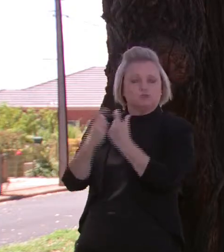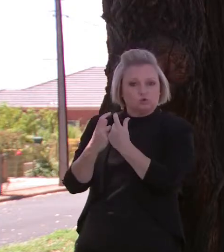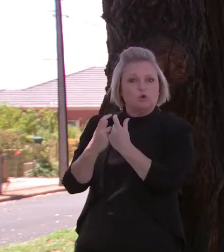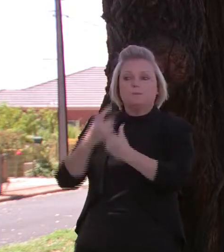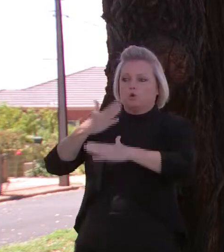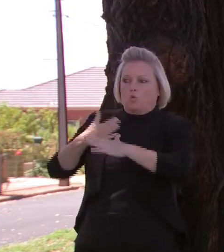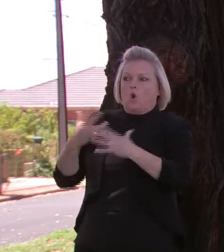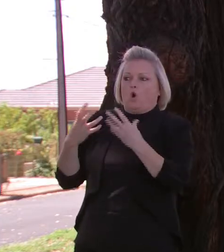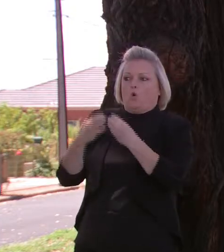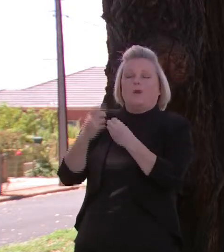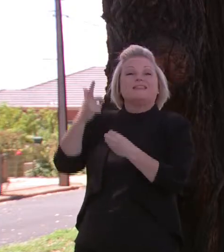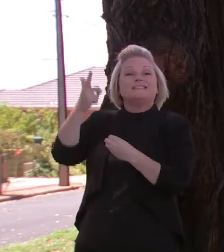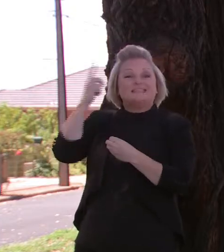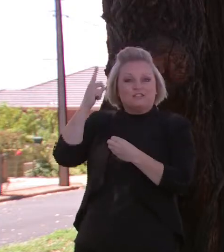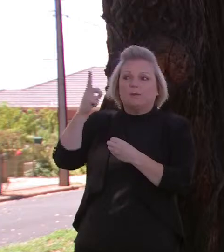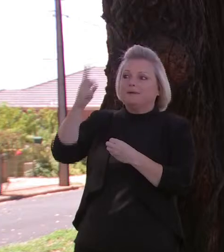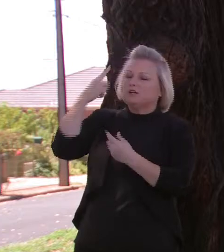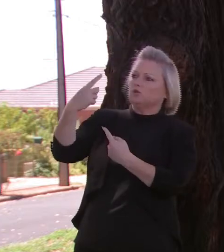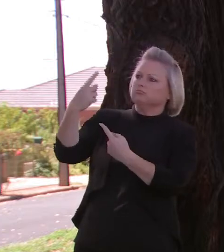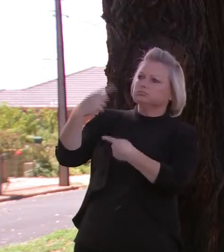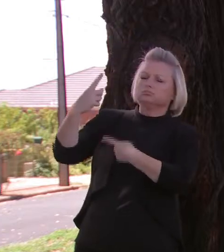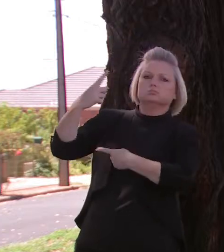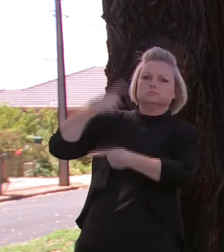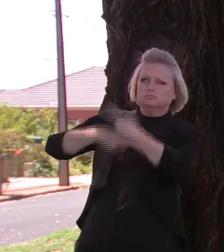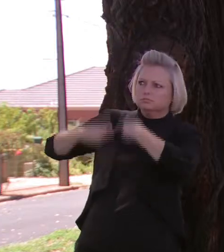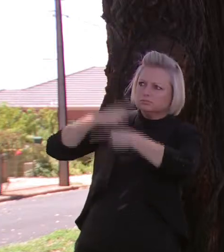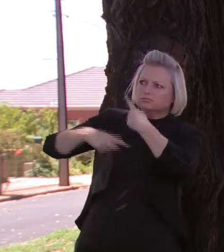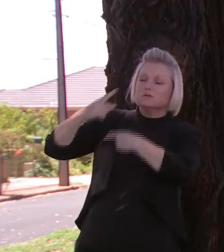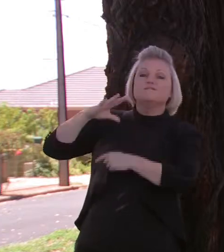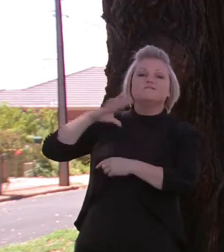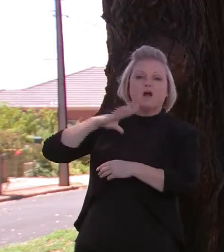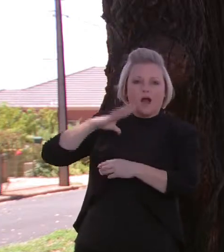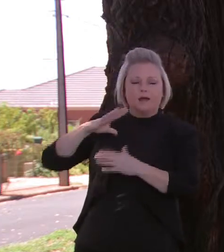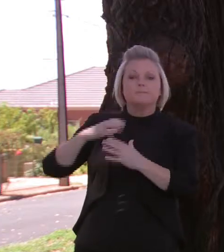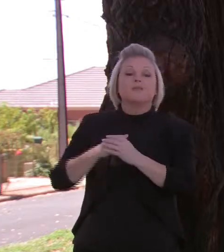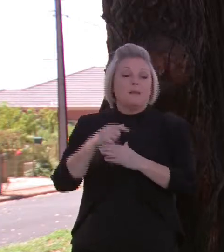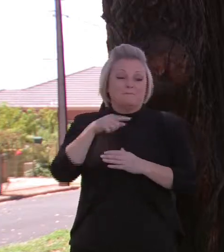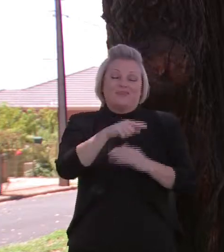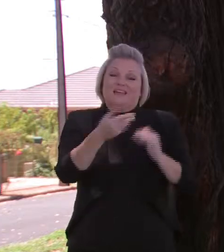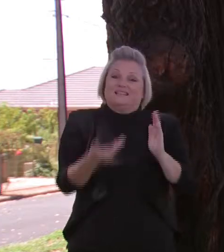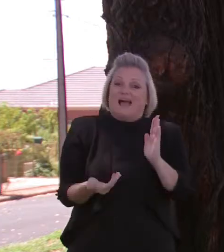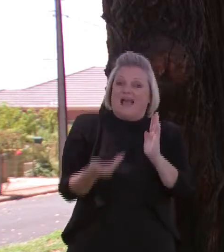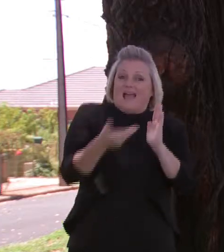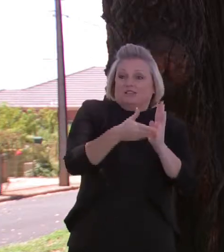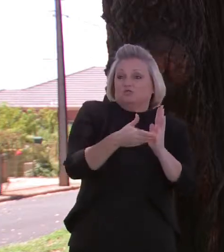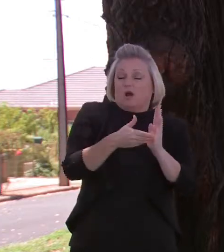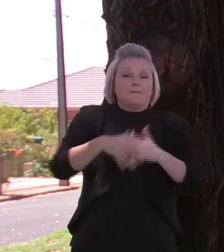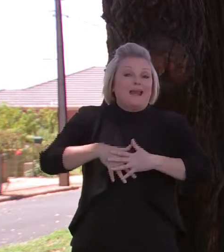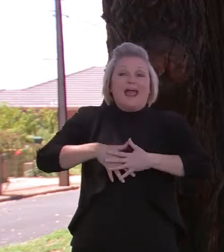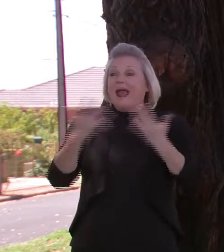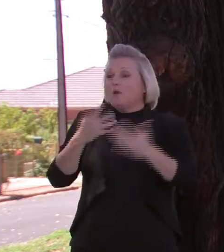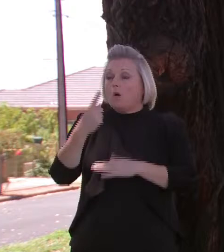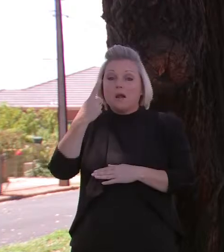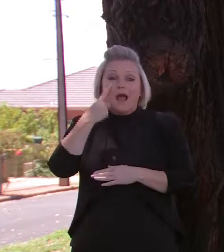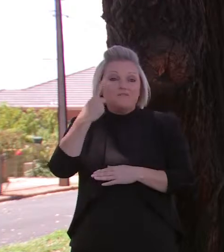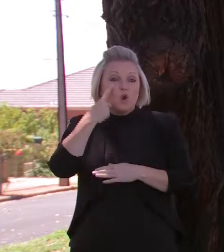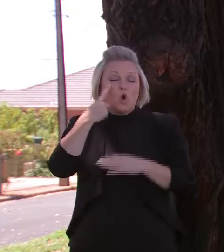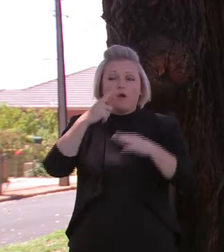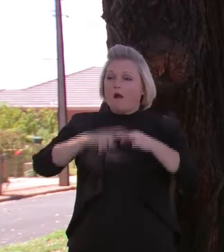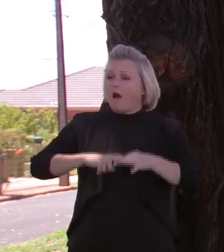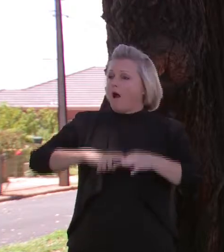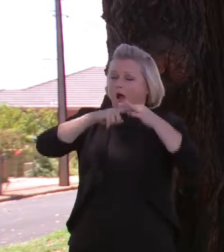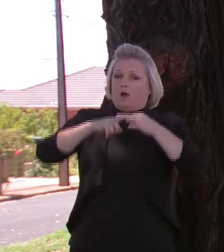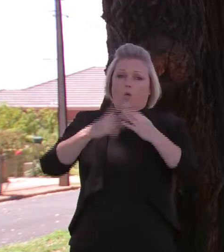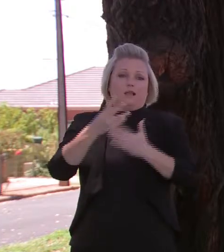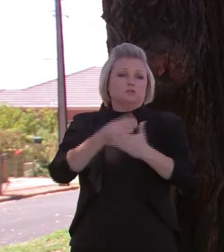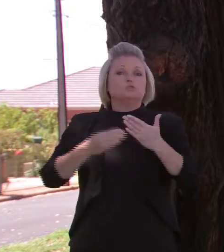are available to supplement that work if the teacher wants to use them in that way. They're available for anyone to have a look at. They're high quality resources and we